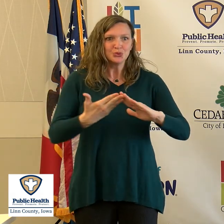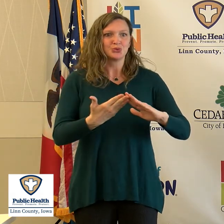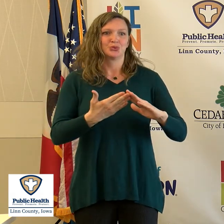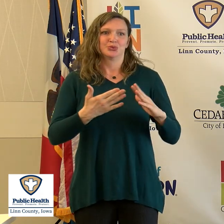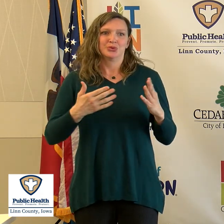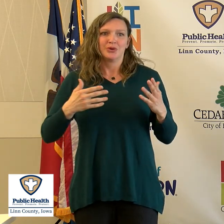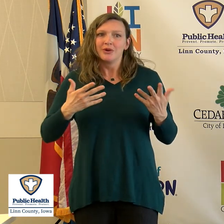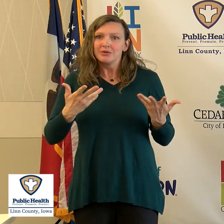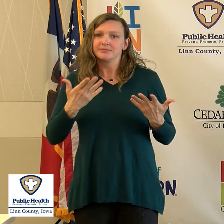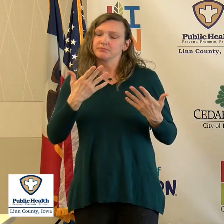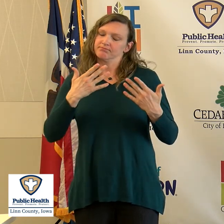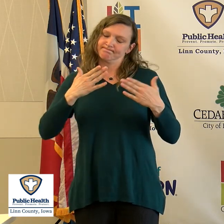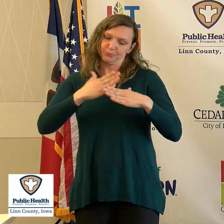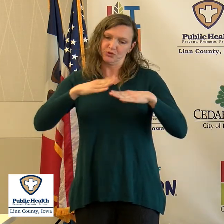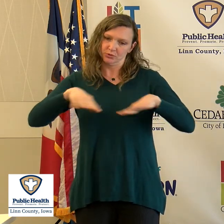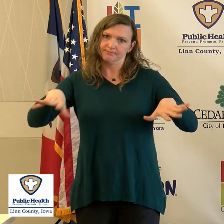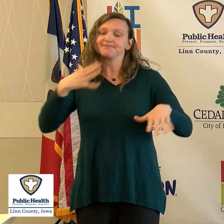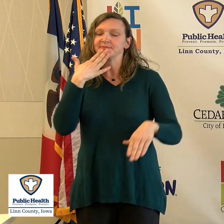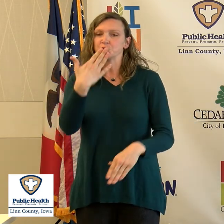Thank you.